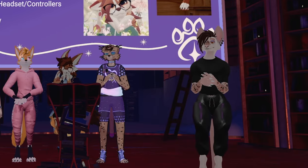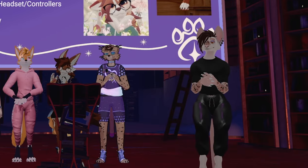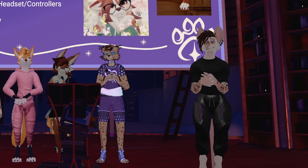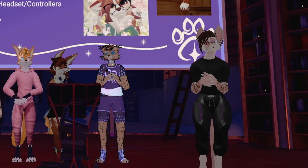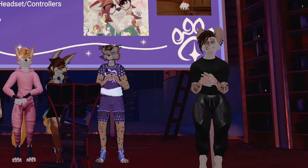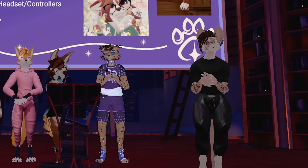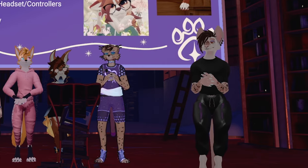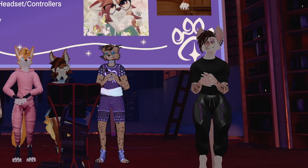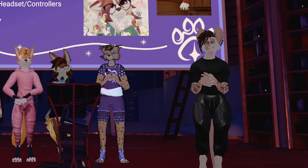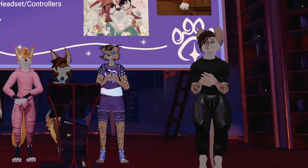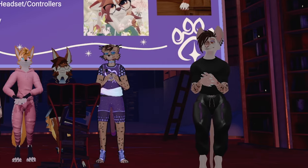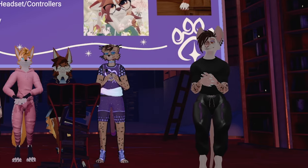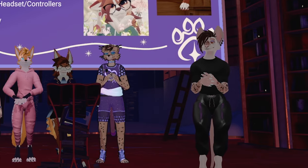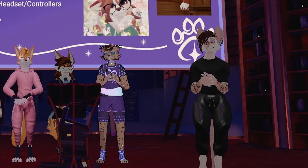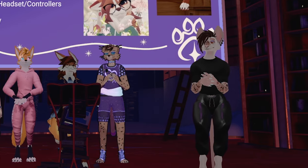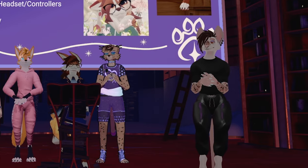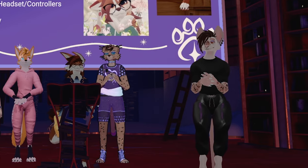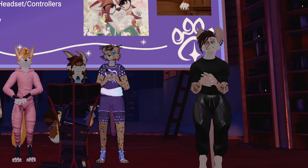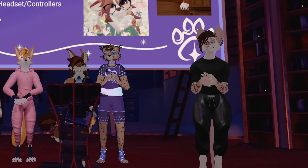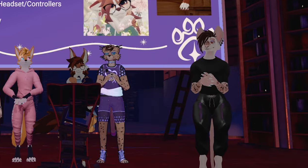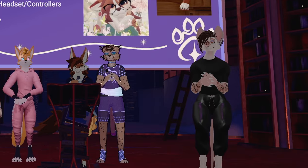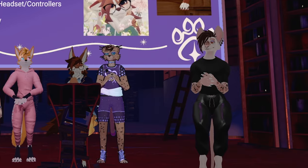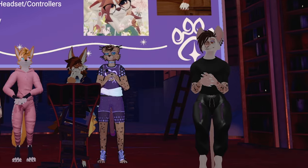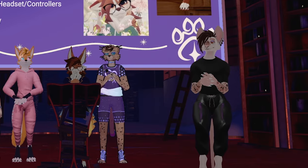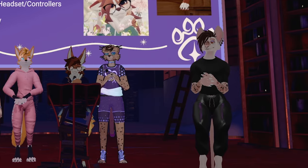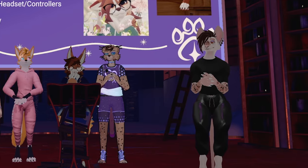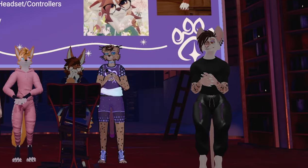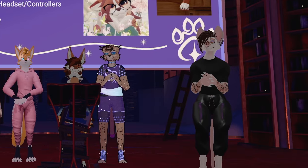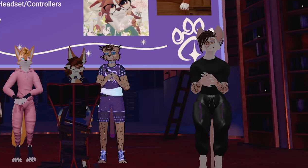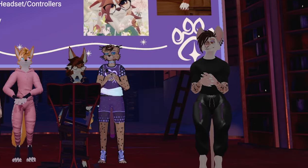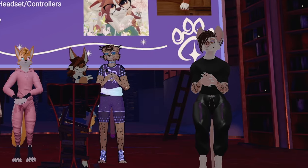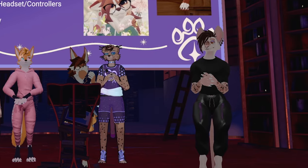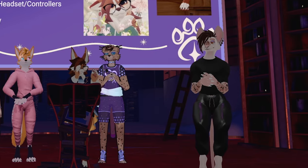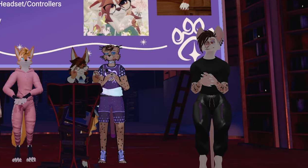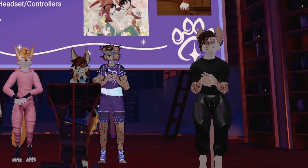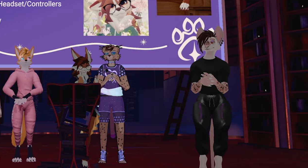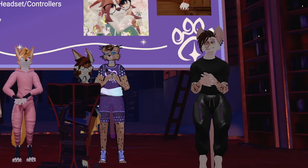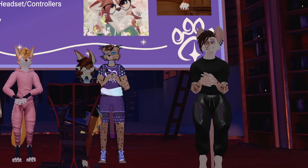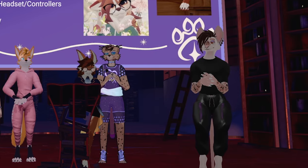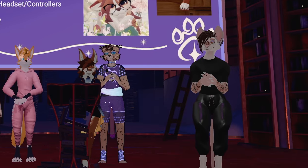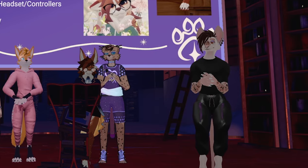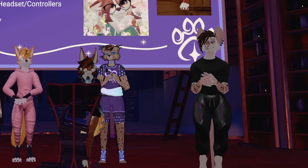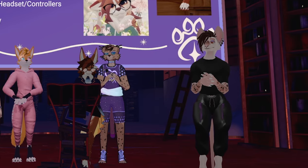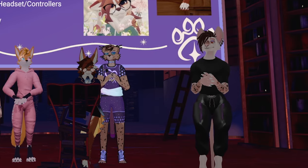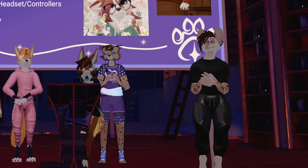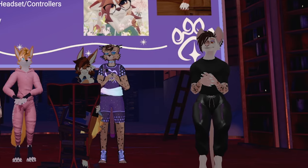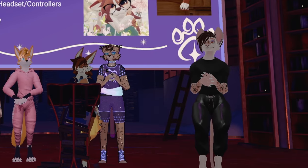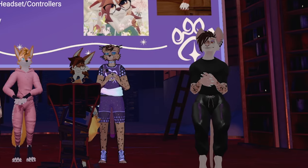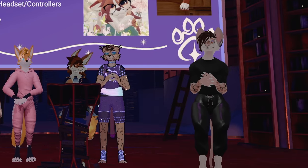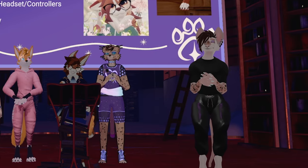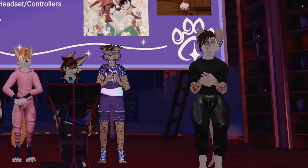learner, and I've become a community guide now working for Helping Hands. I use Quest.